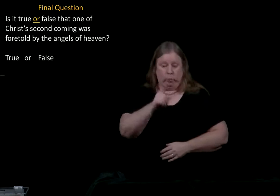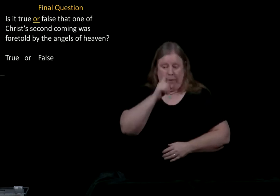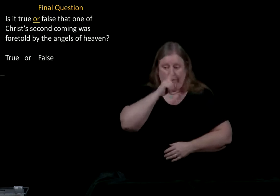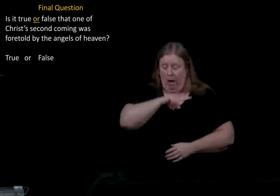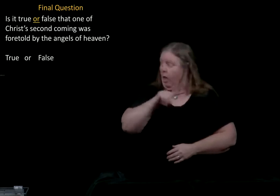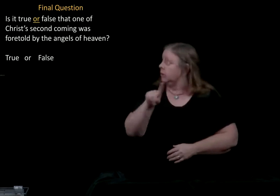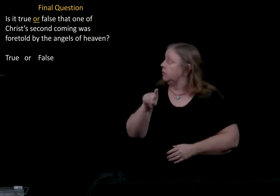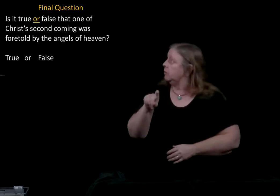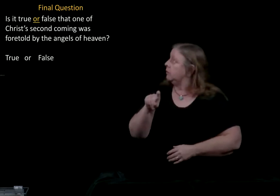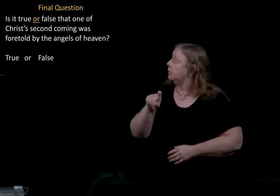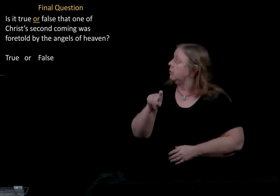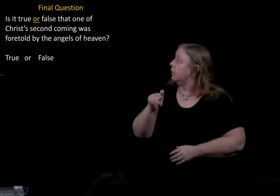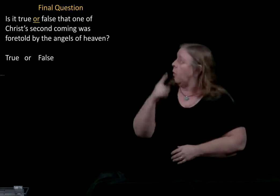Is it true or false